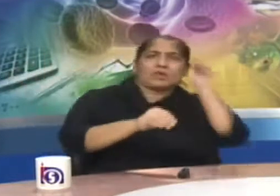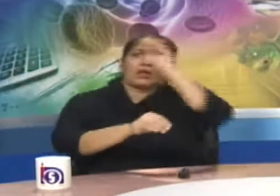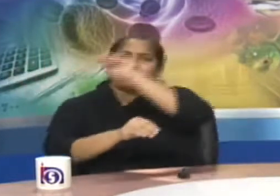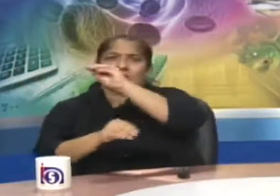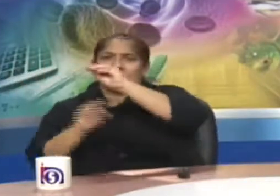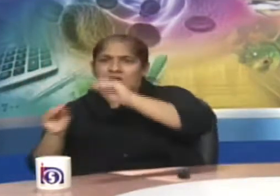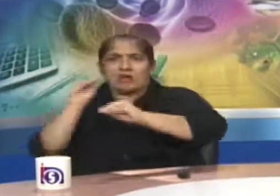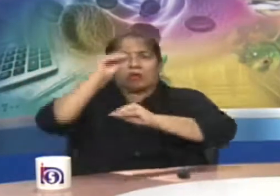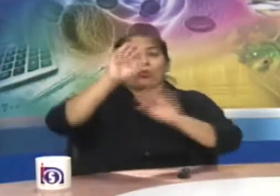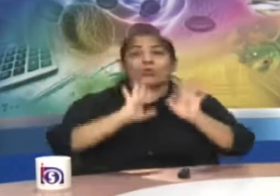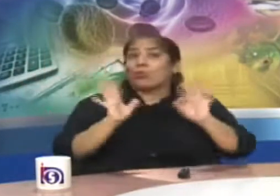to make